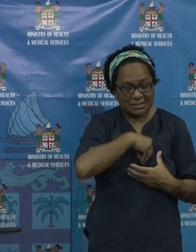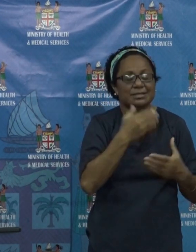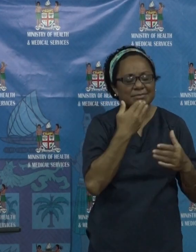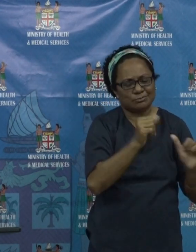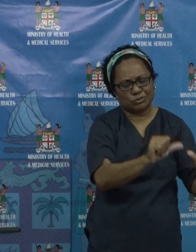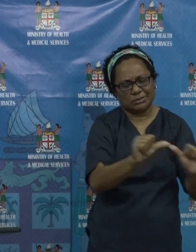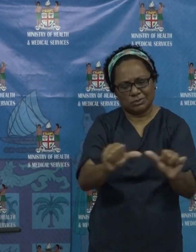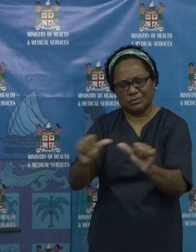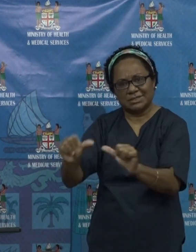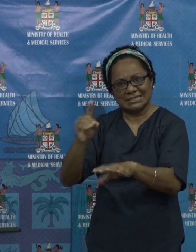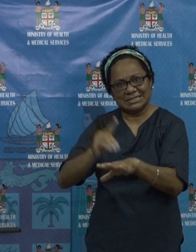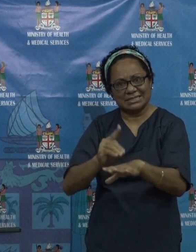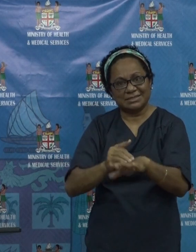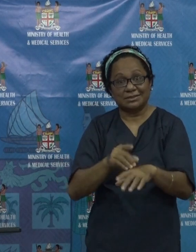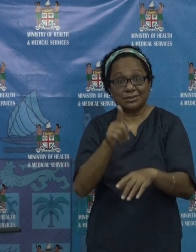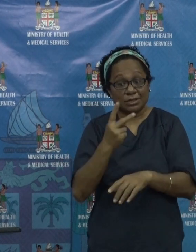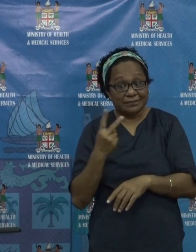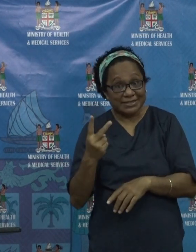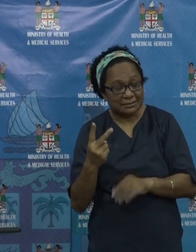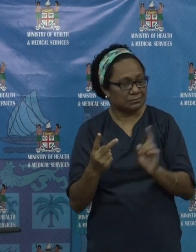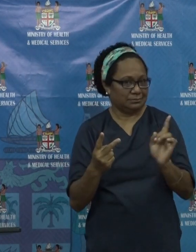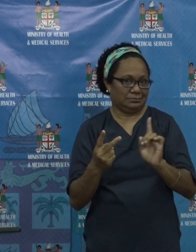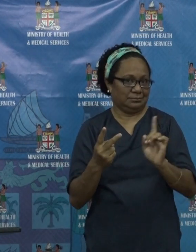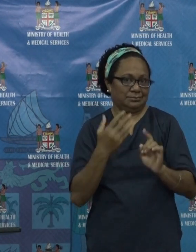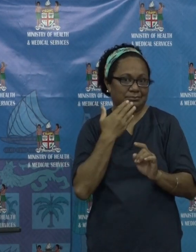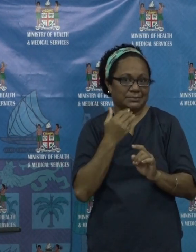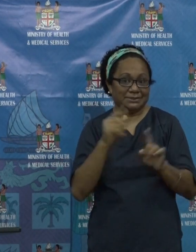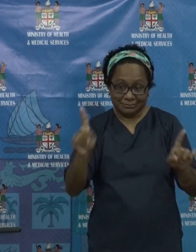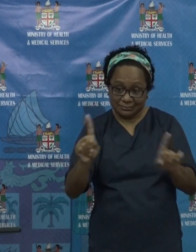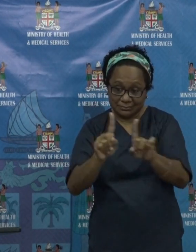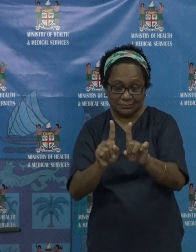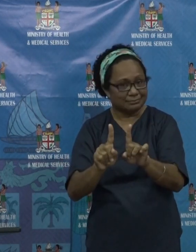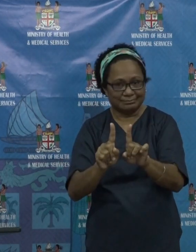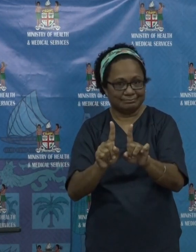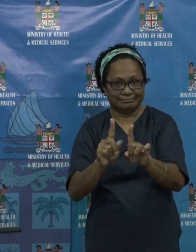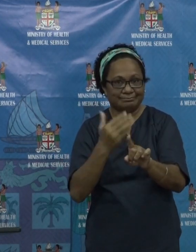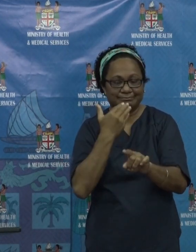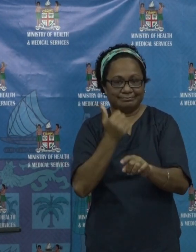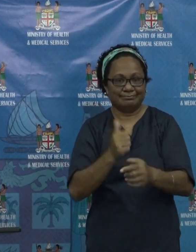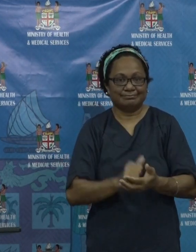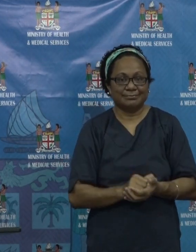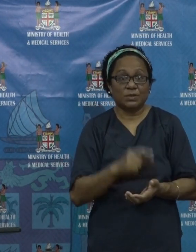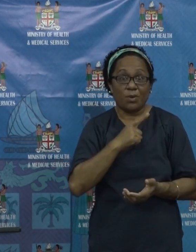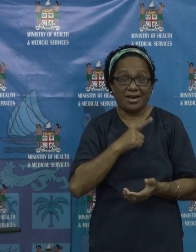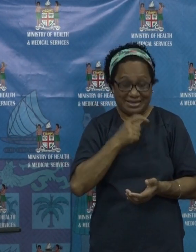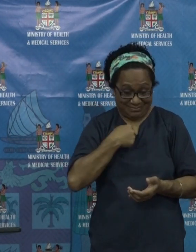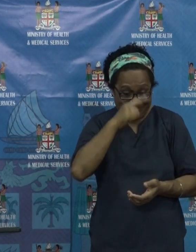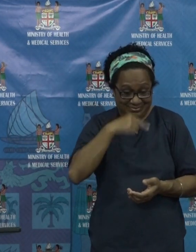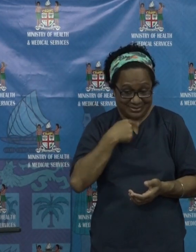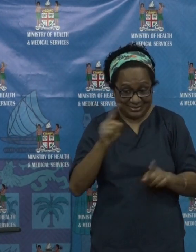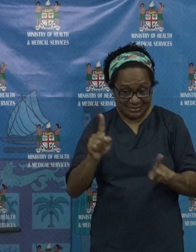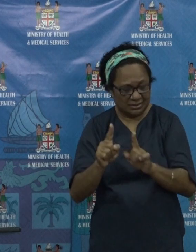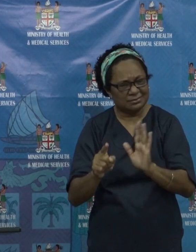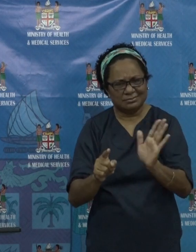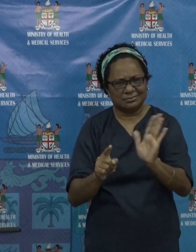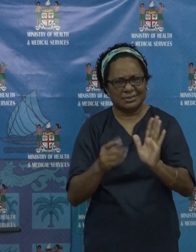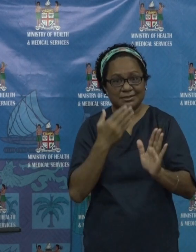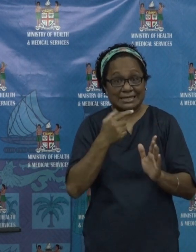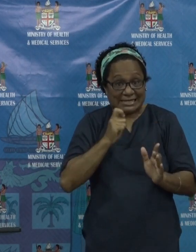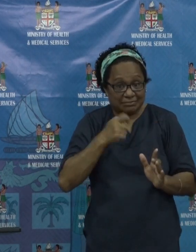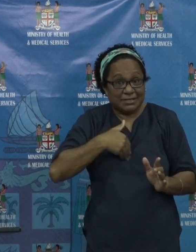them. Don't visit, don't stay close to them, especially if you know that you are sick, you have